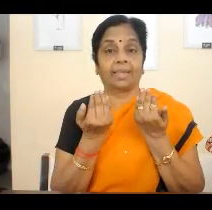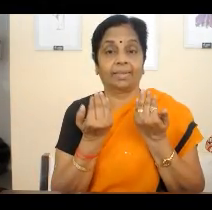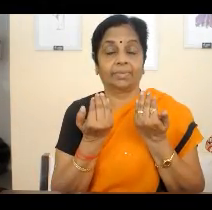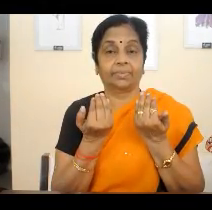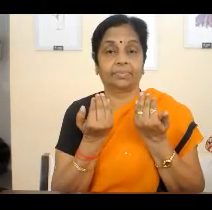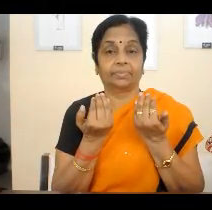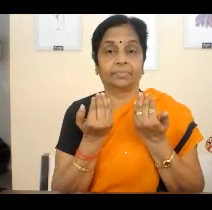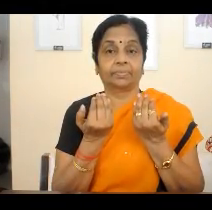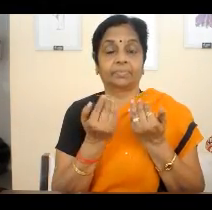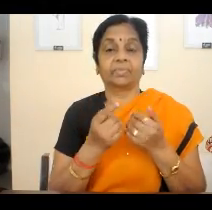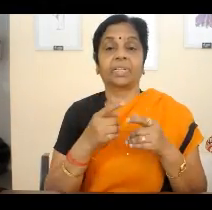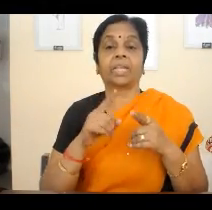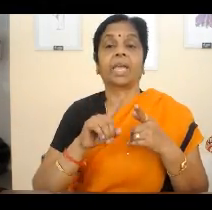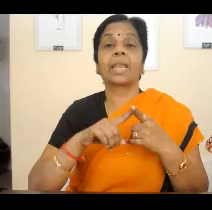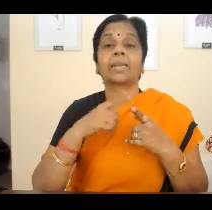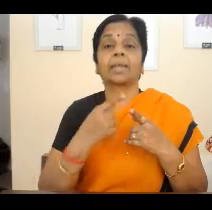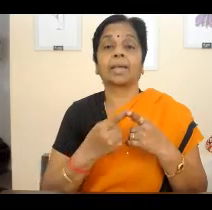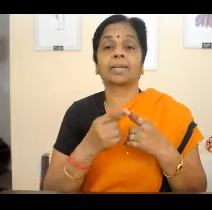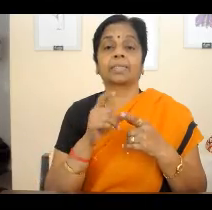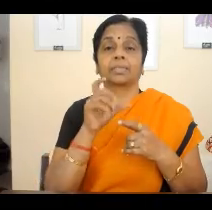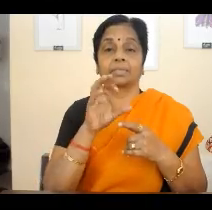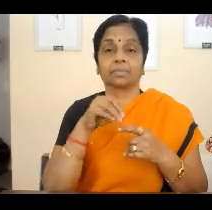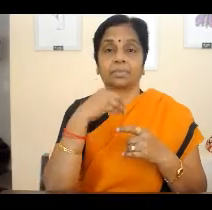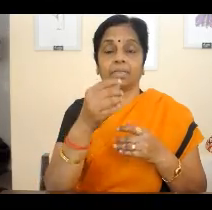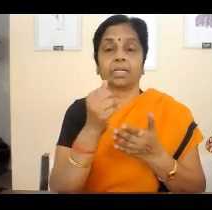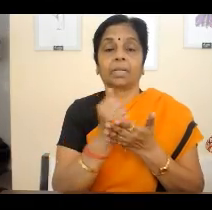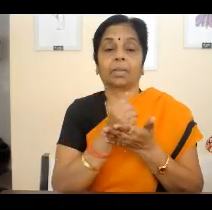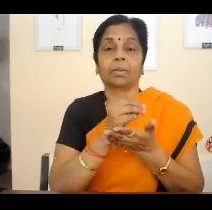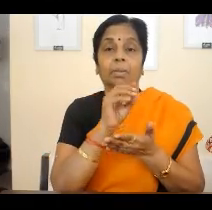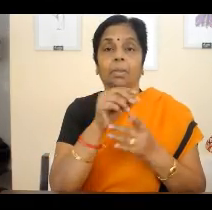and tax concessions on treatments of PWD should be